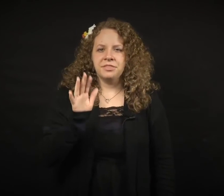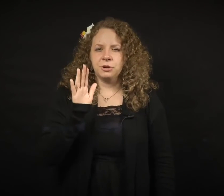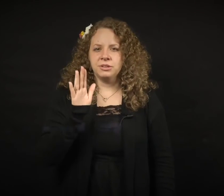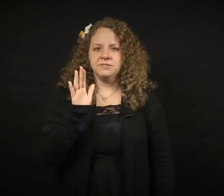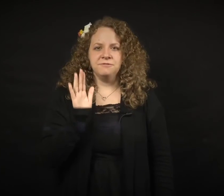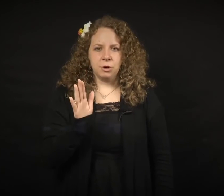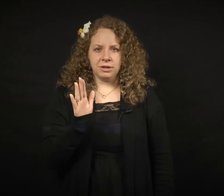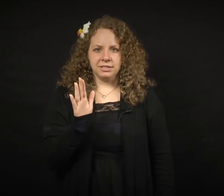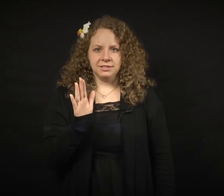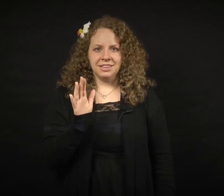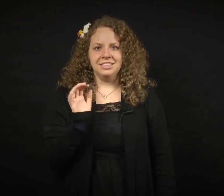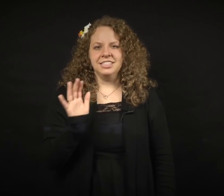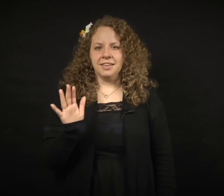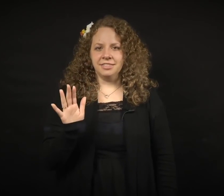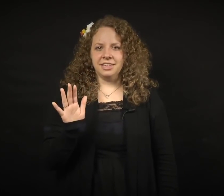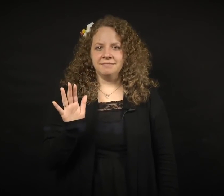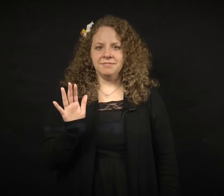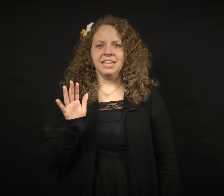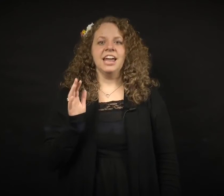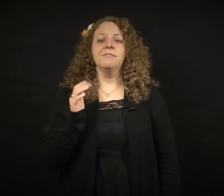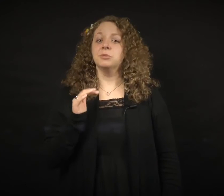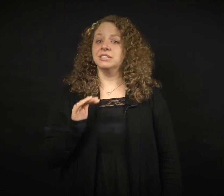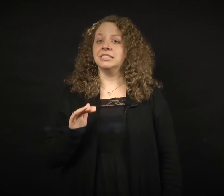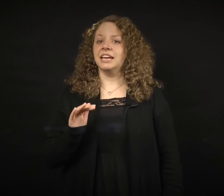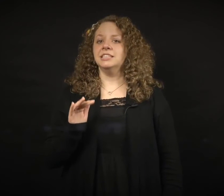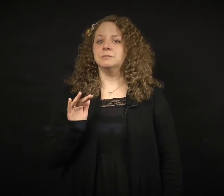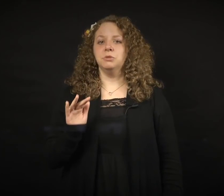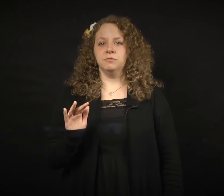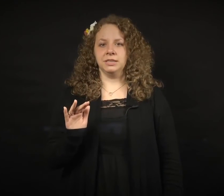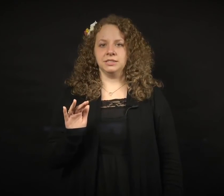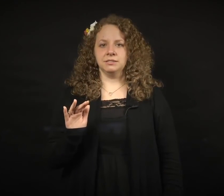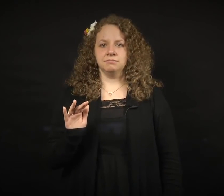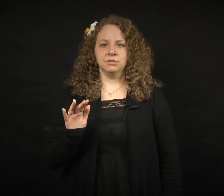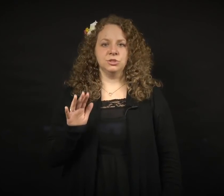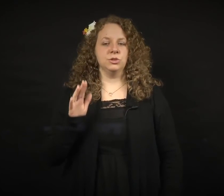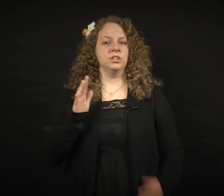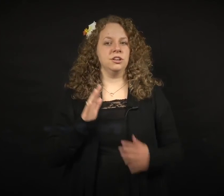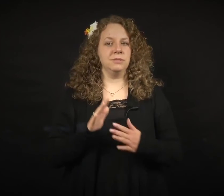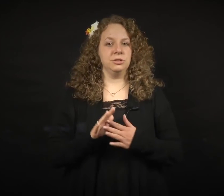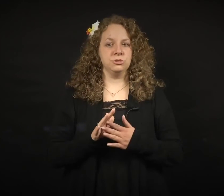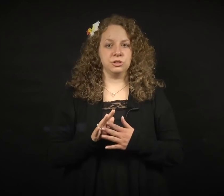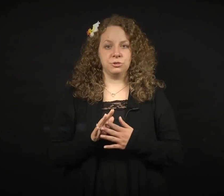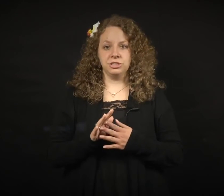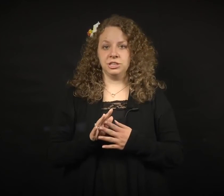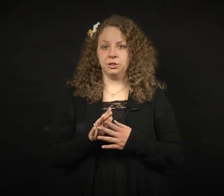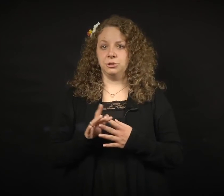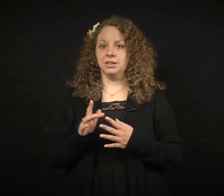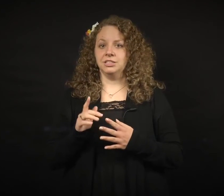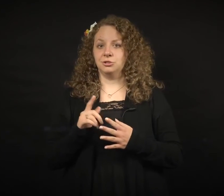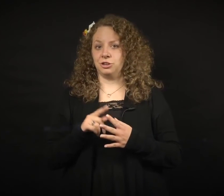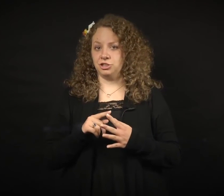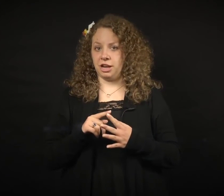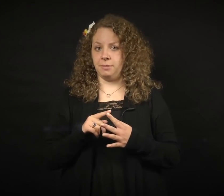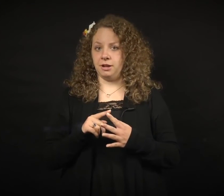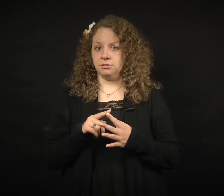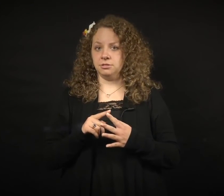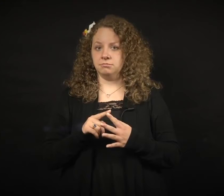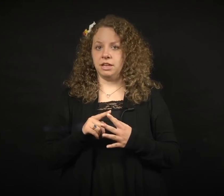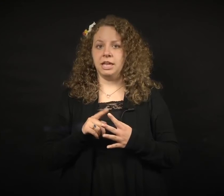They're going to focus intently and have precise movements. So the non-manuals are going to include scrunched eyebrows and